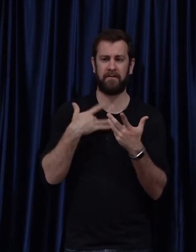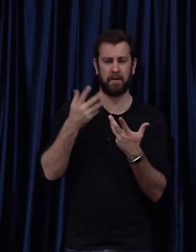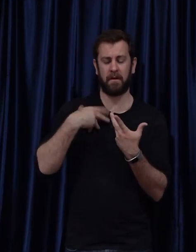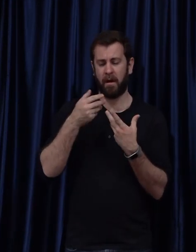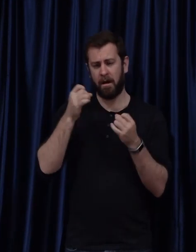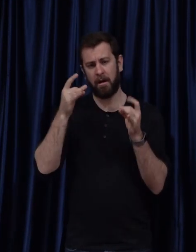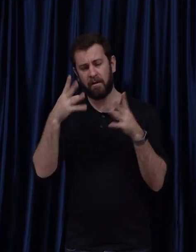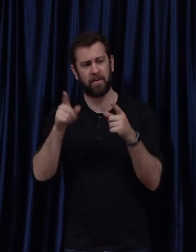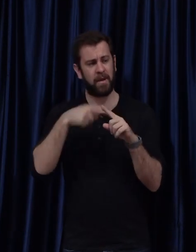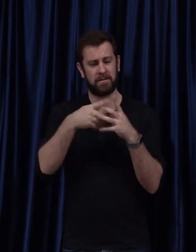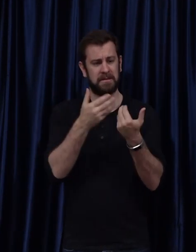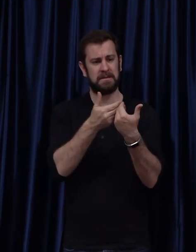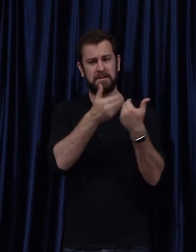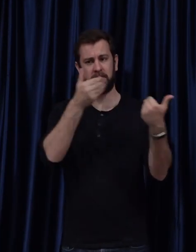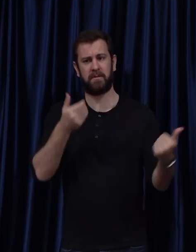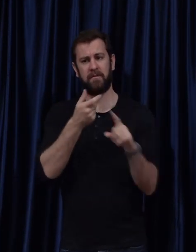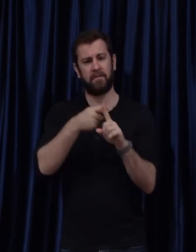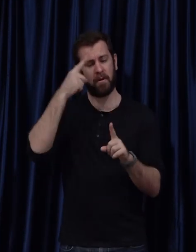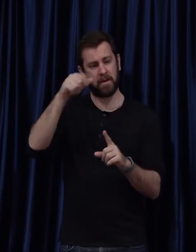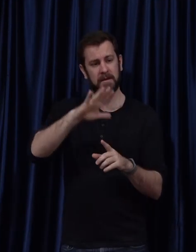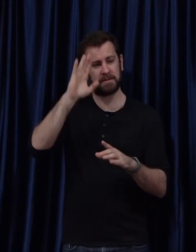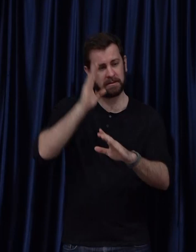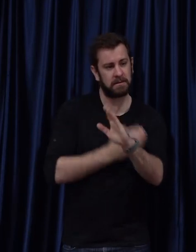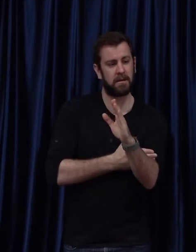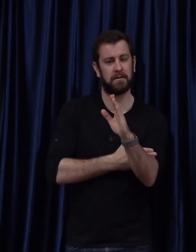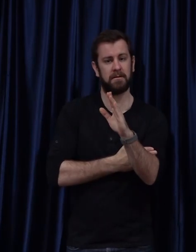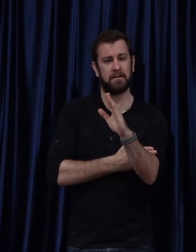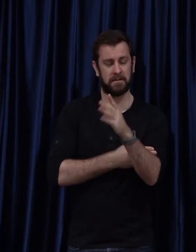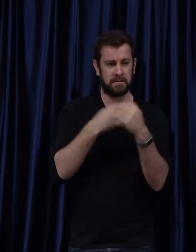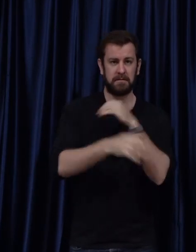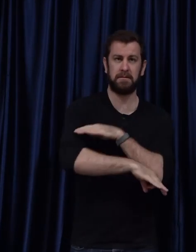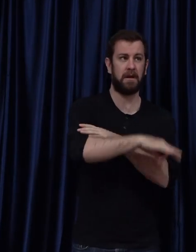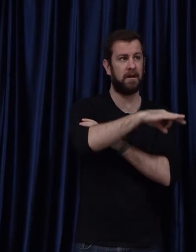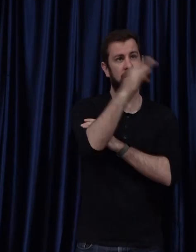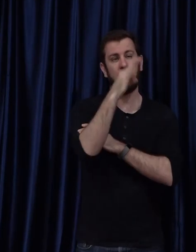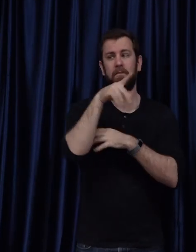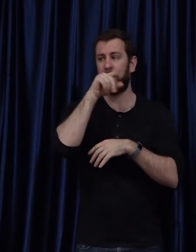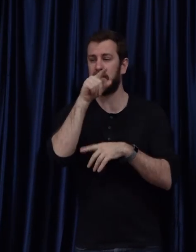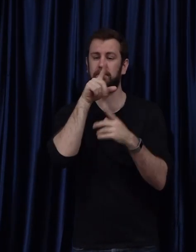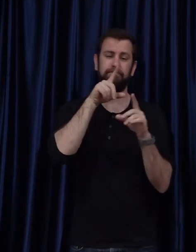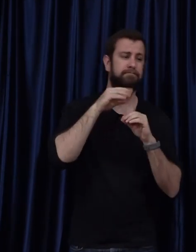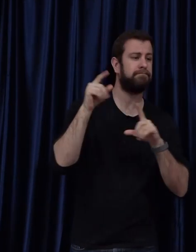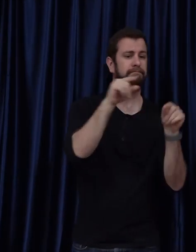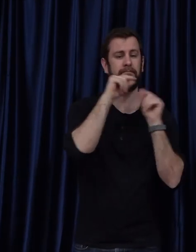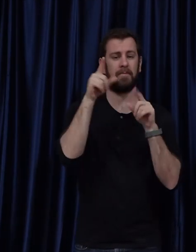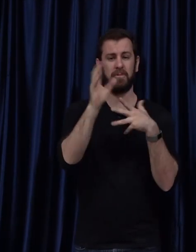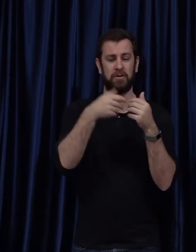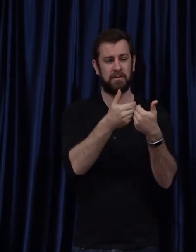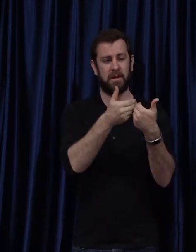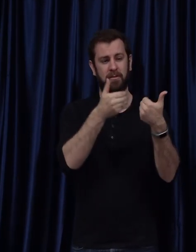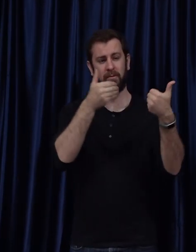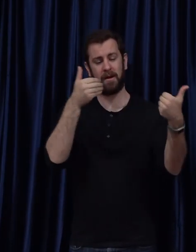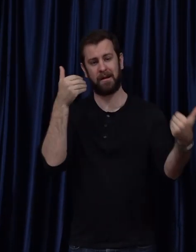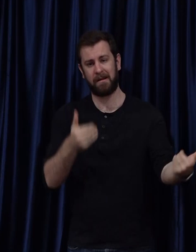his son, that as long as the sun rises and the birds chirp and the winds blow, your separation agonizes